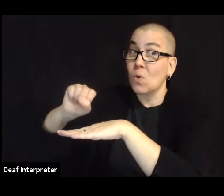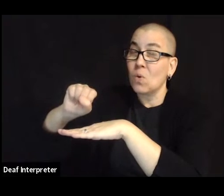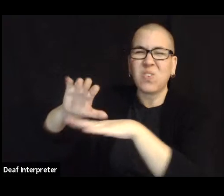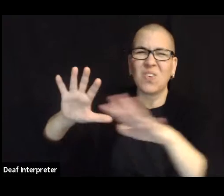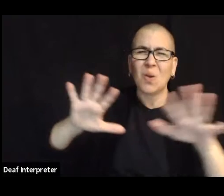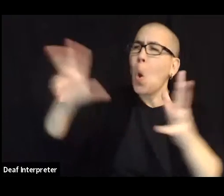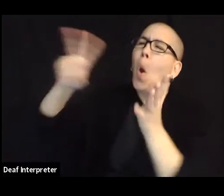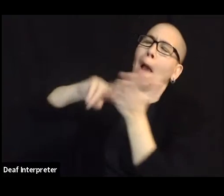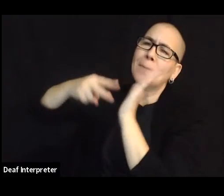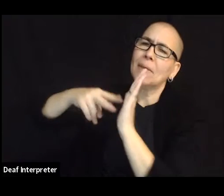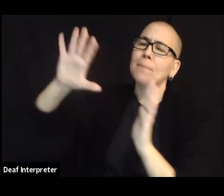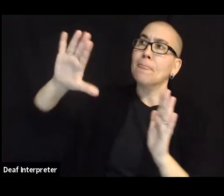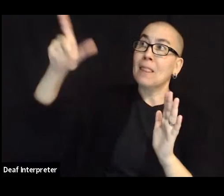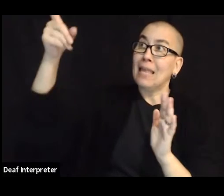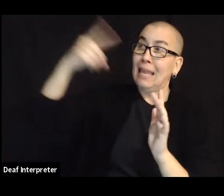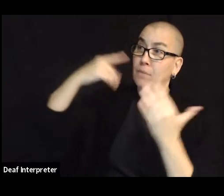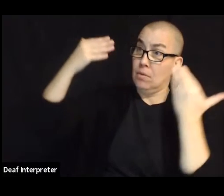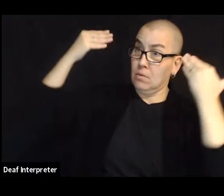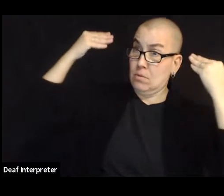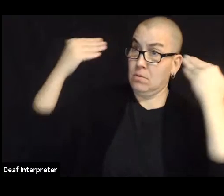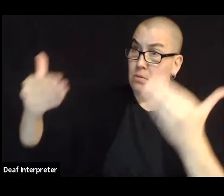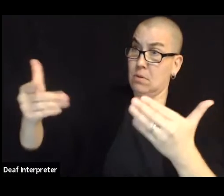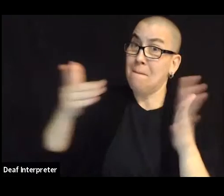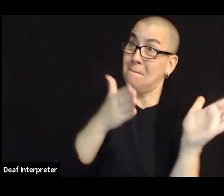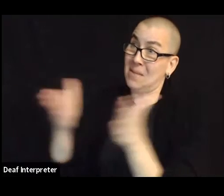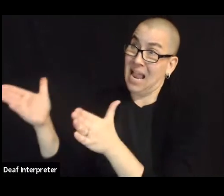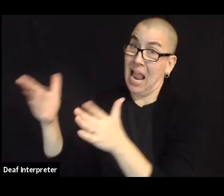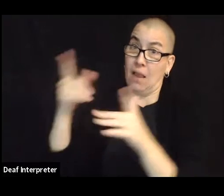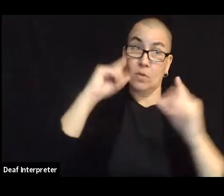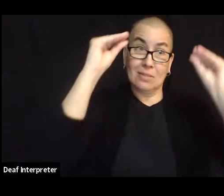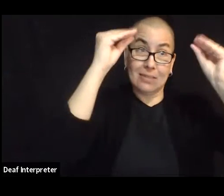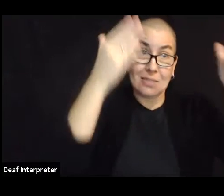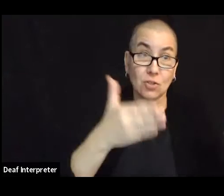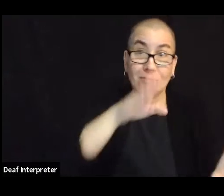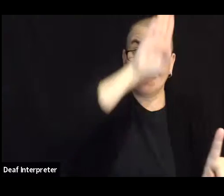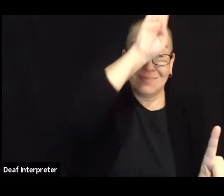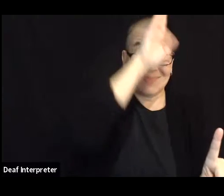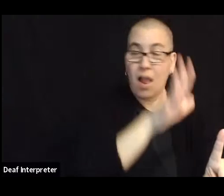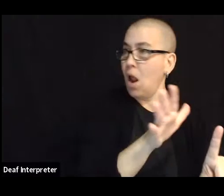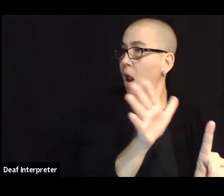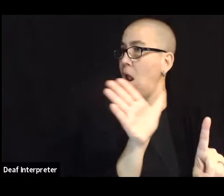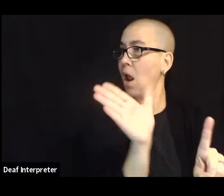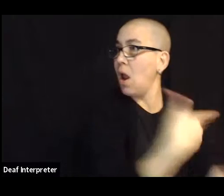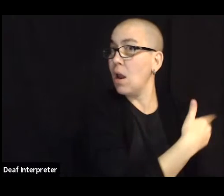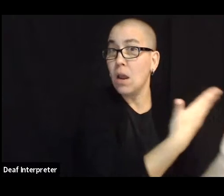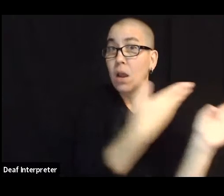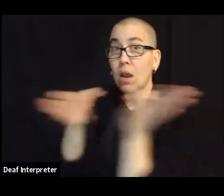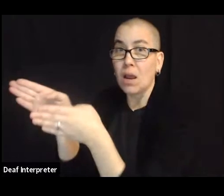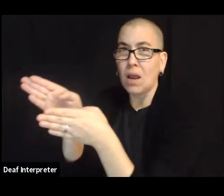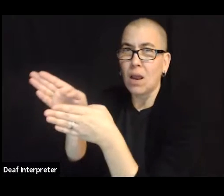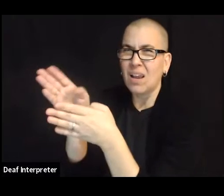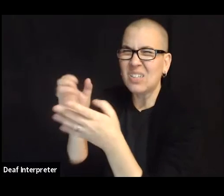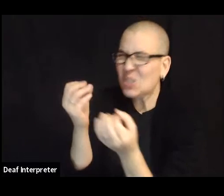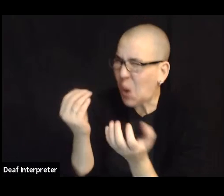their second shot, which appears to be, correct me if I'm wrong, that you really have to get it in that very specific window?